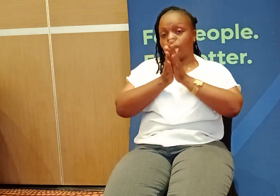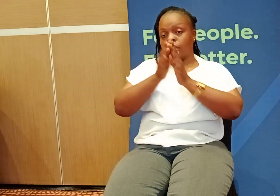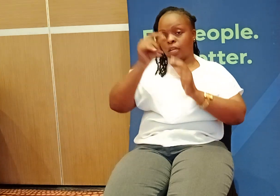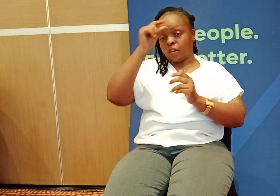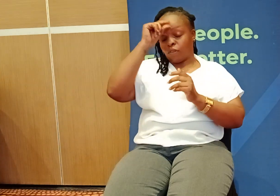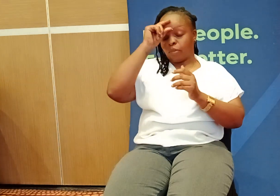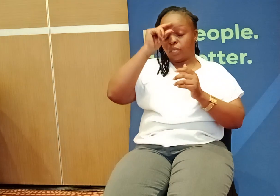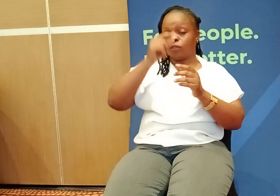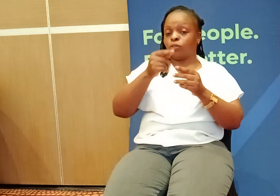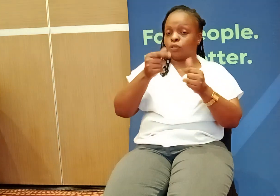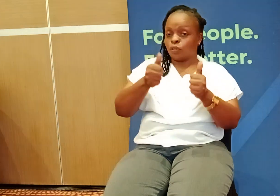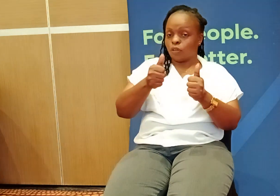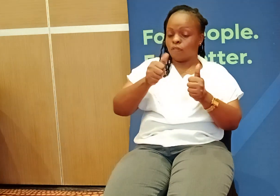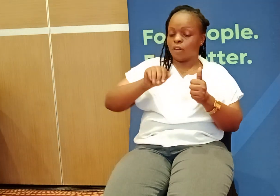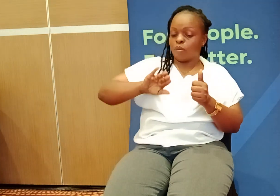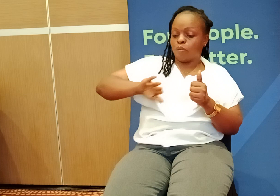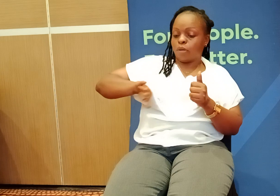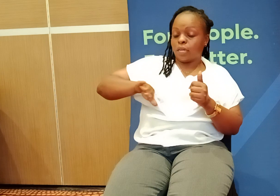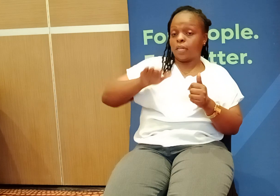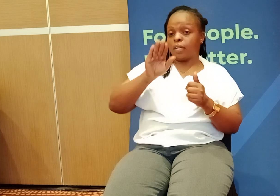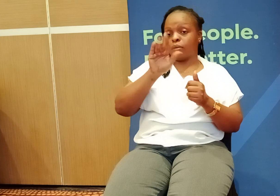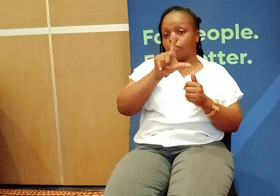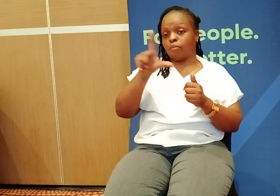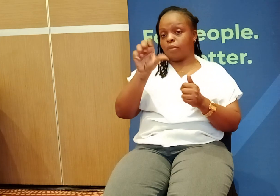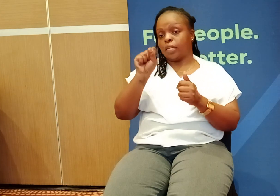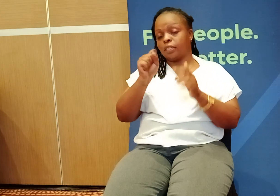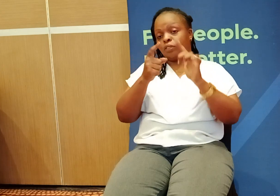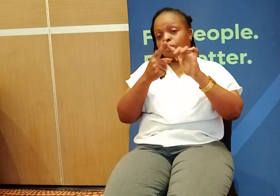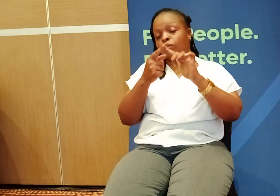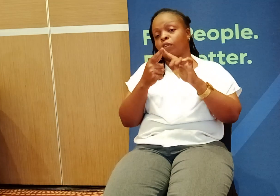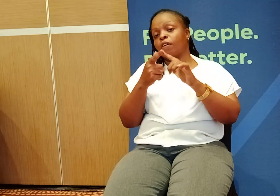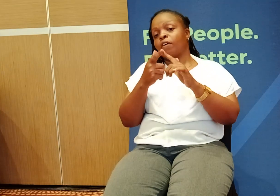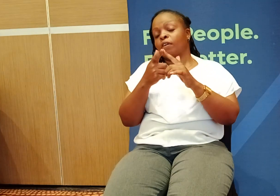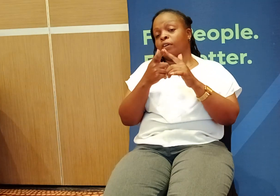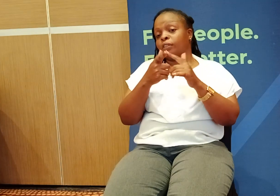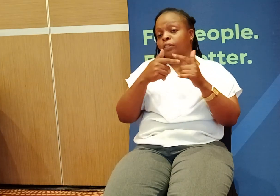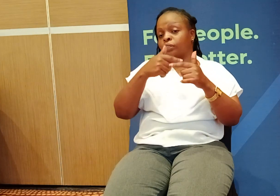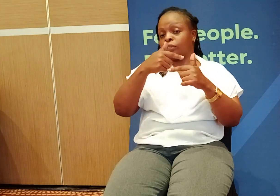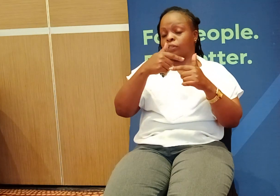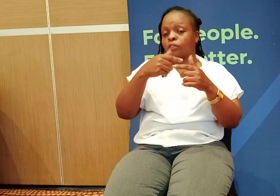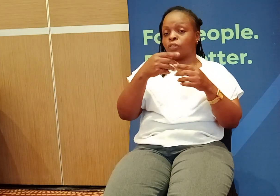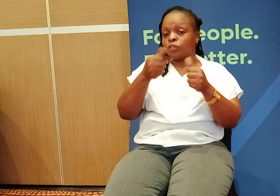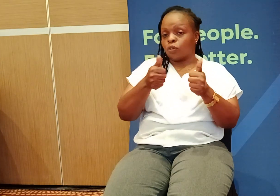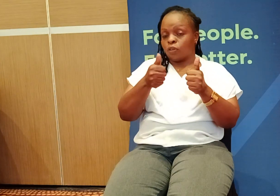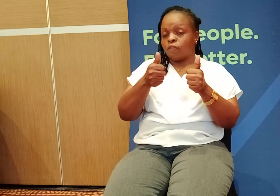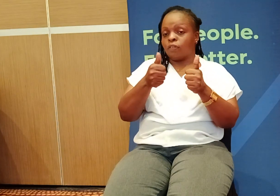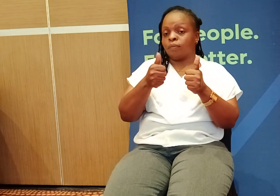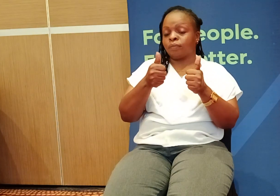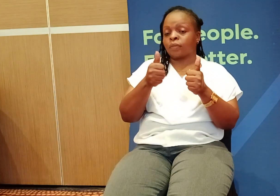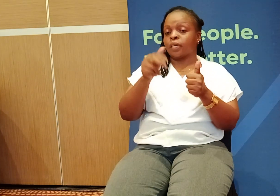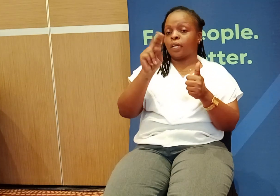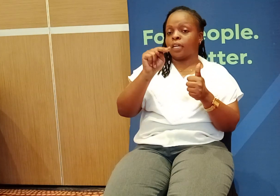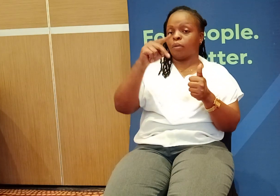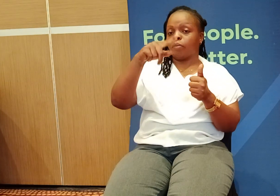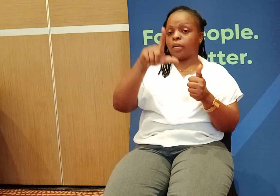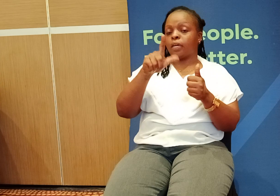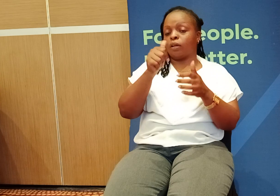pending bills to facilitate resolution of the NPLs that are dependent on government contractors. We do have quite